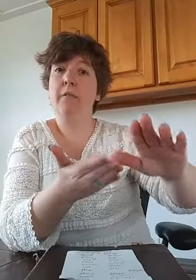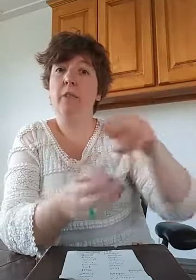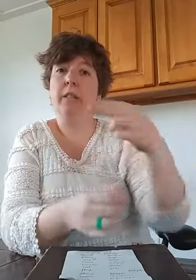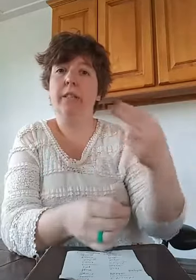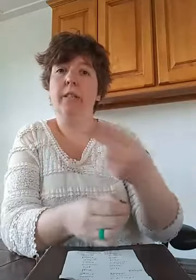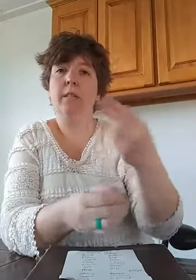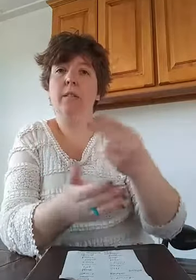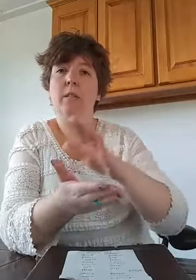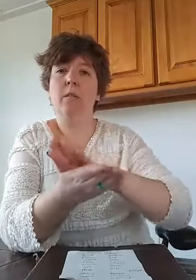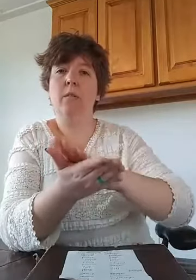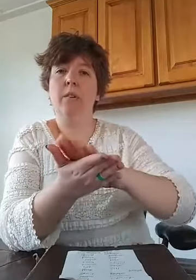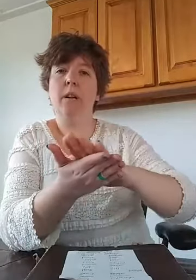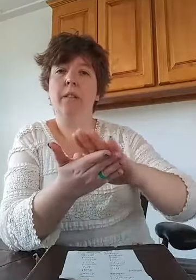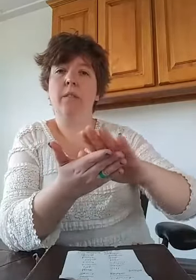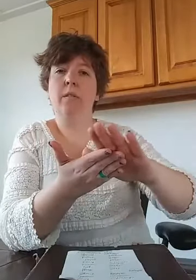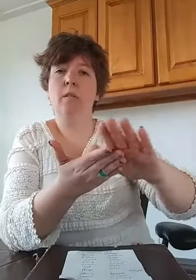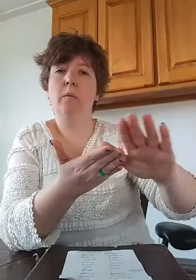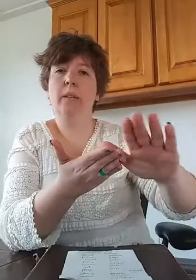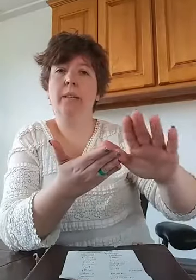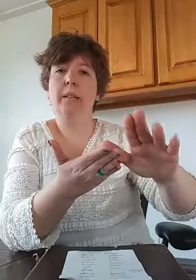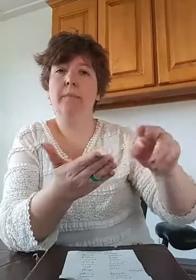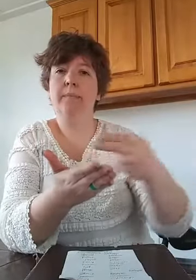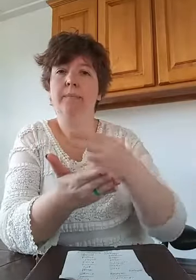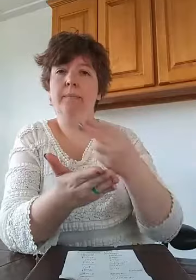clean or nice. Holy.